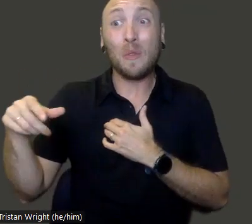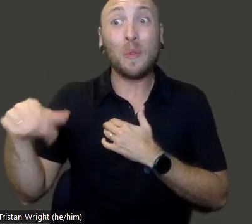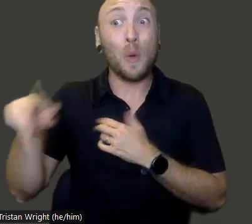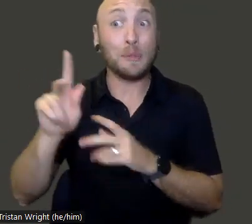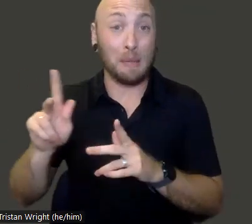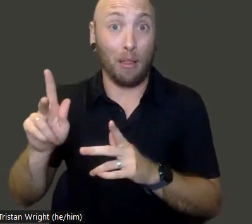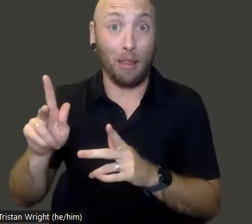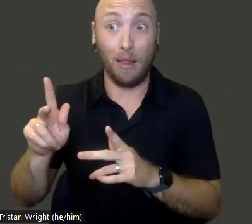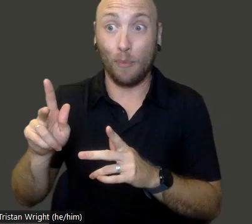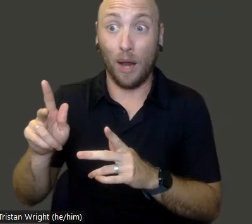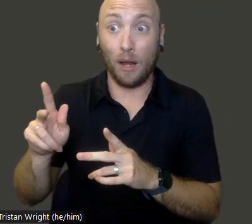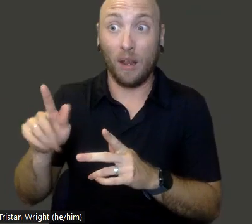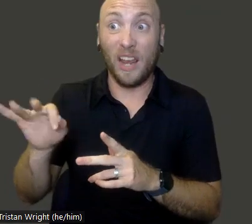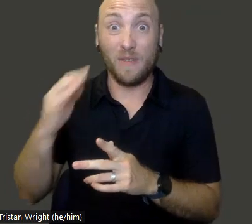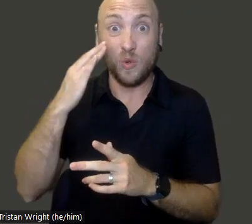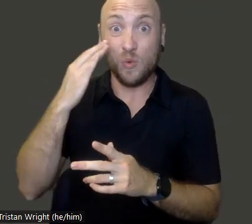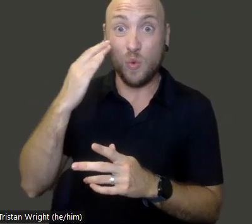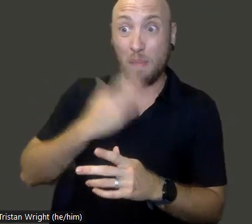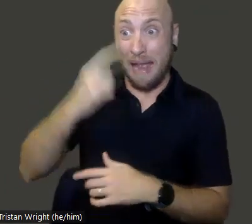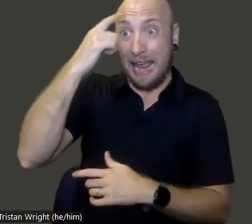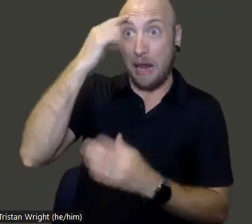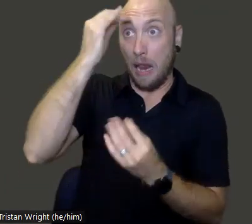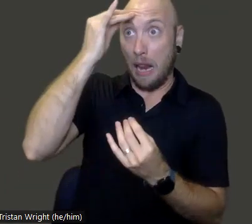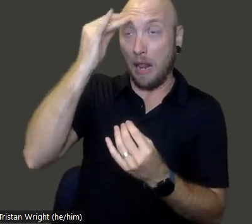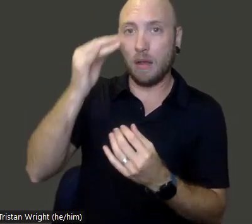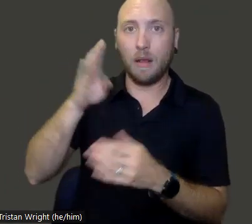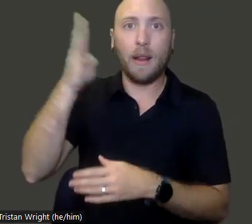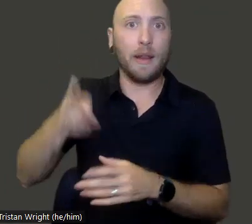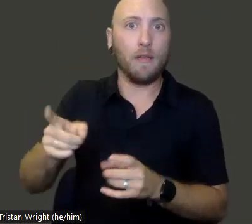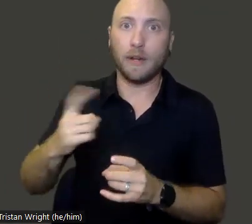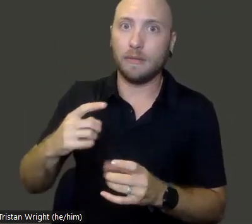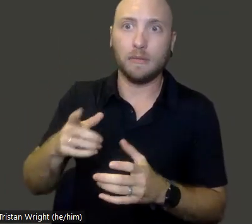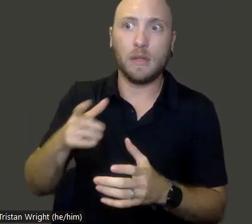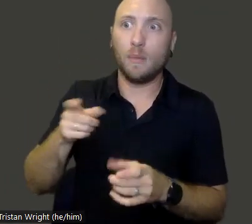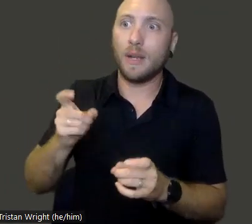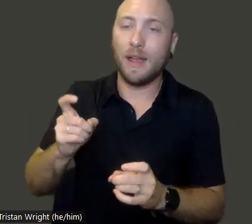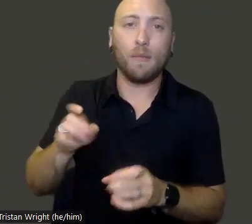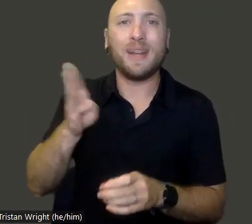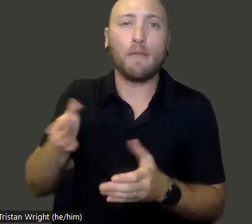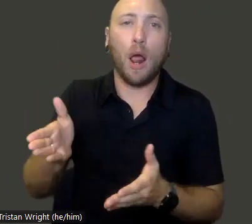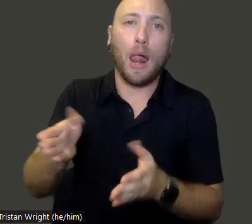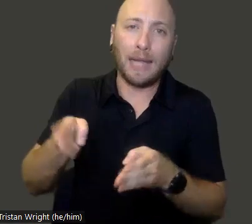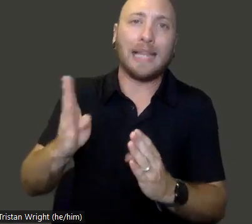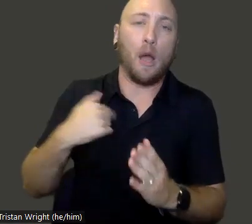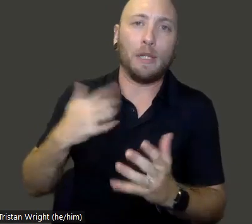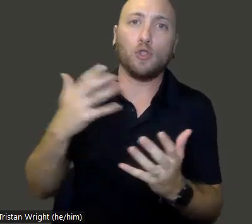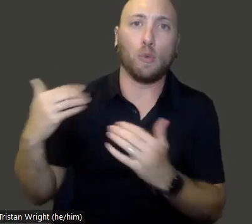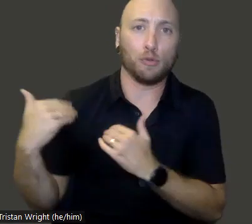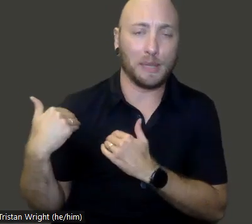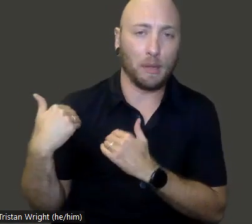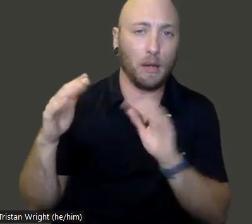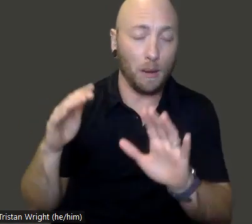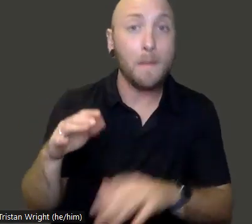responsibility. But you know what? People in AA did that for me when I was new. They gave me the opportunity to be of service.